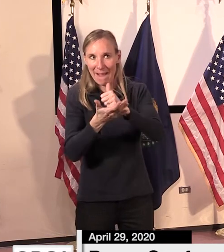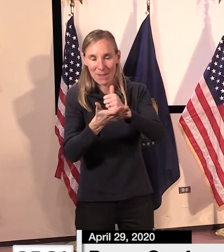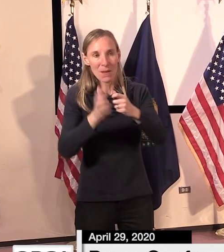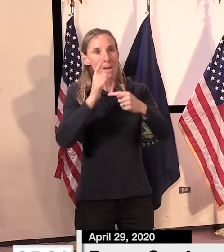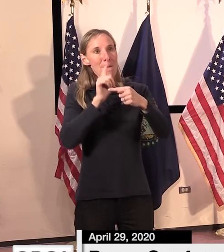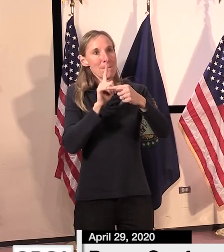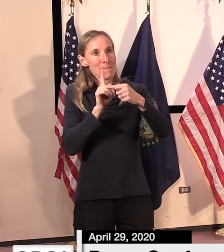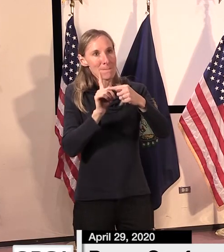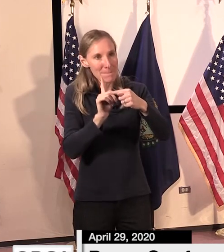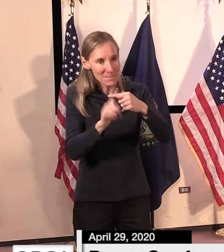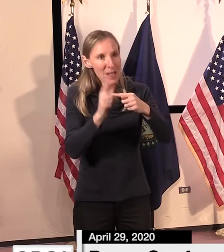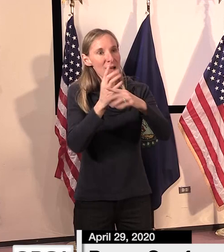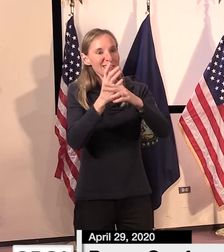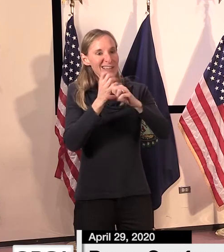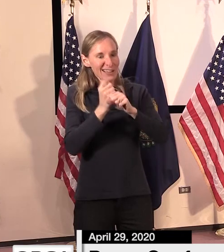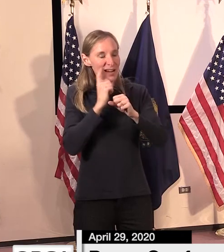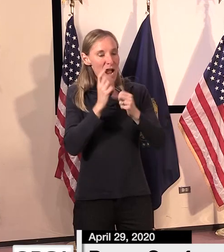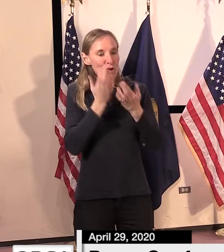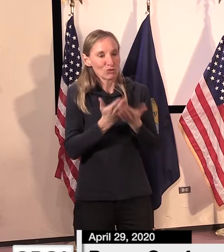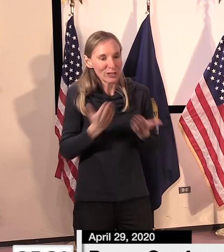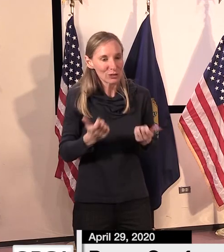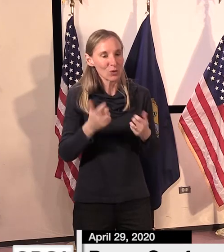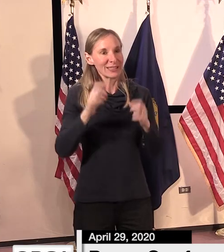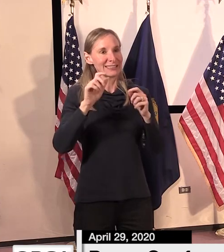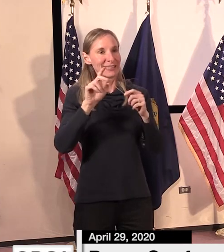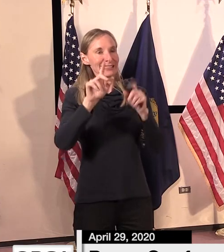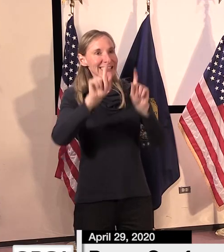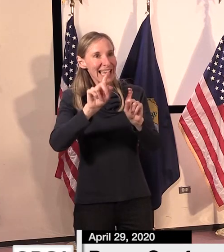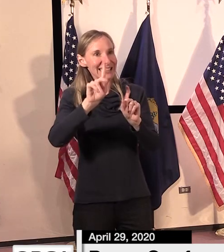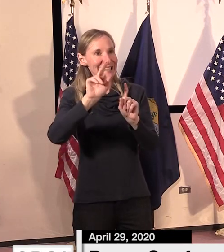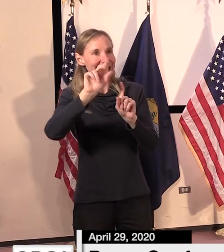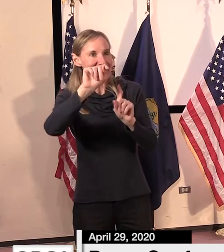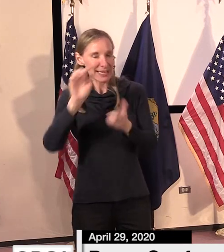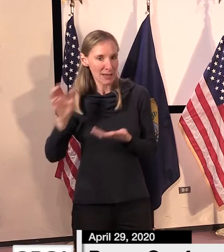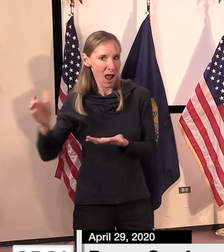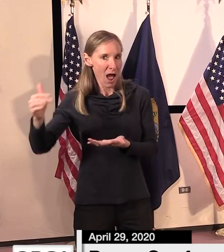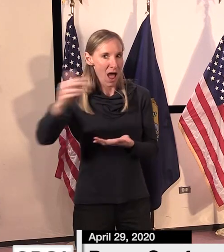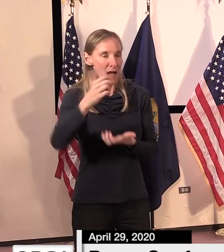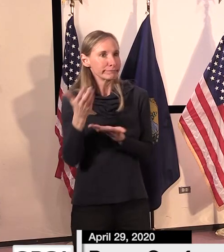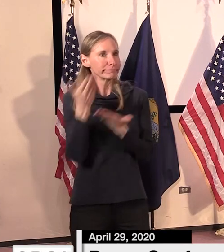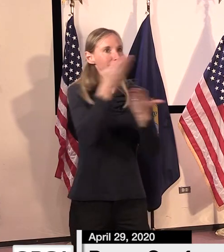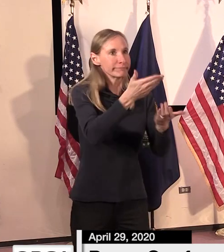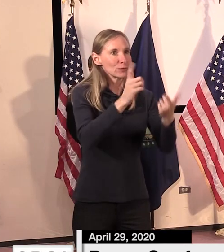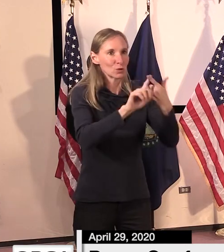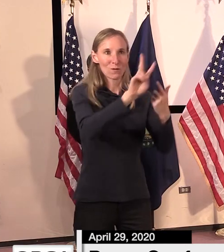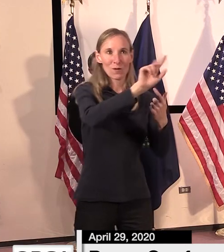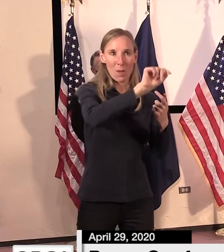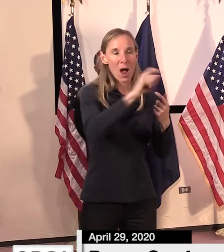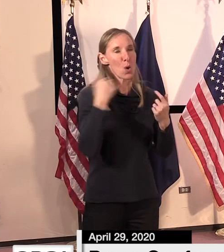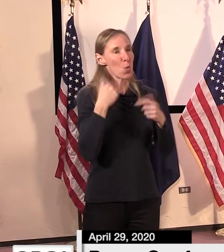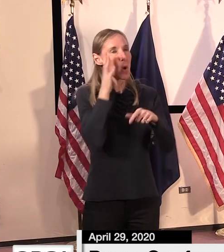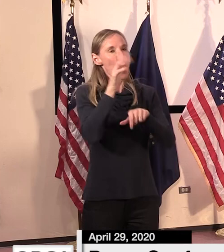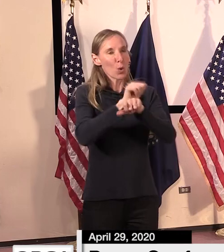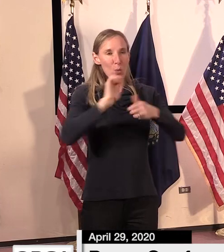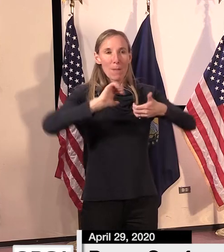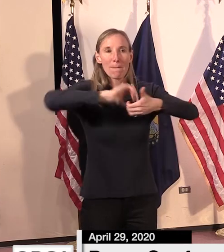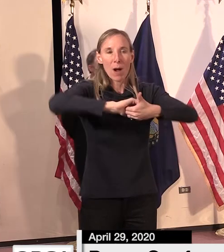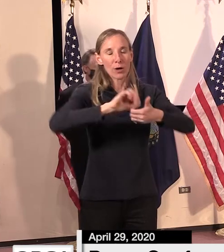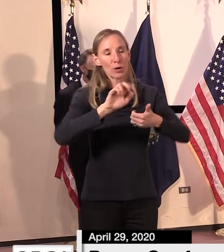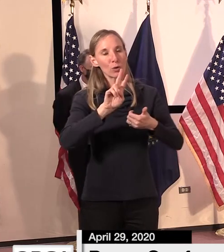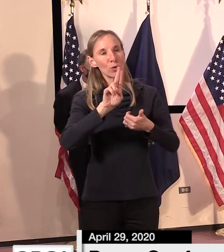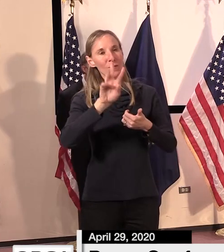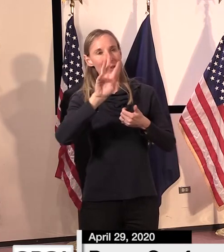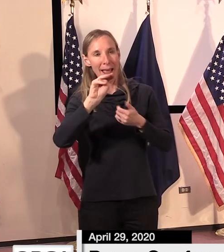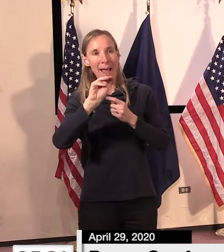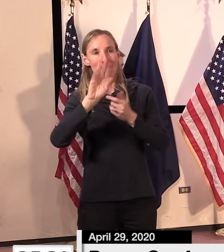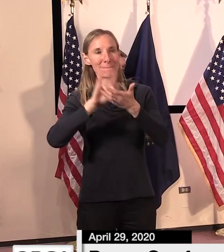resources needed to produce collection and testing kits. And we'll continue to work alongside UVM Medical Center to help